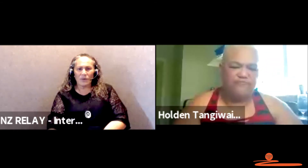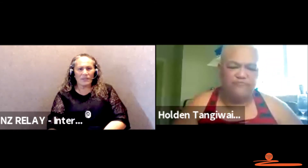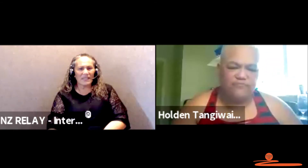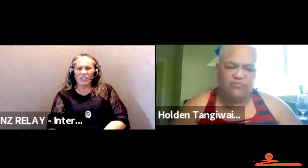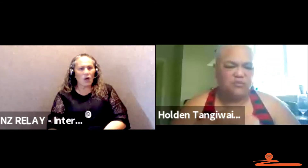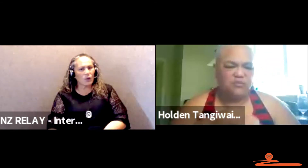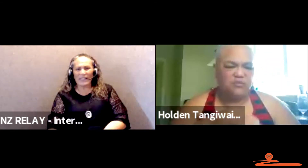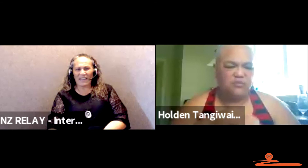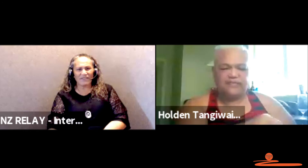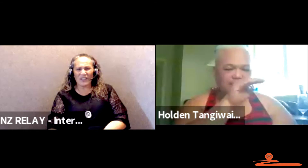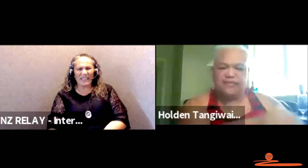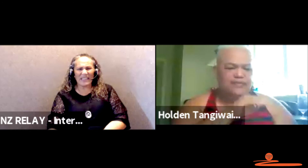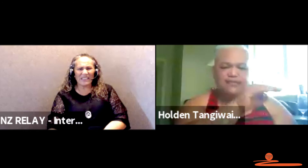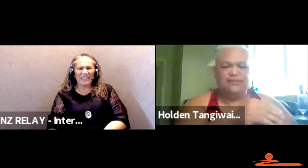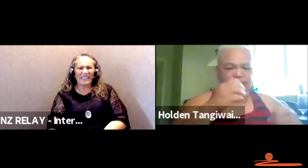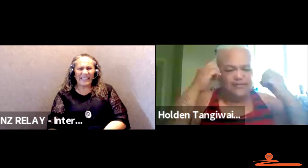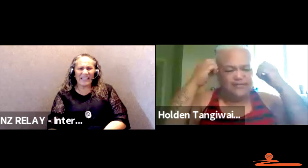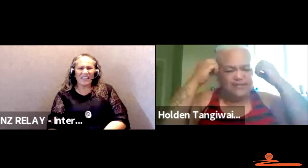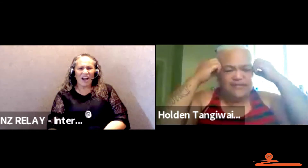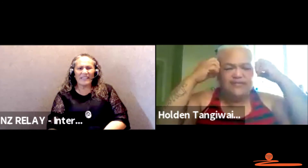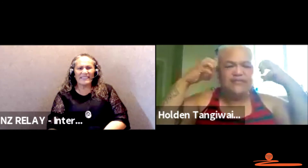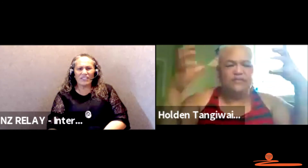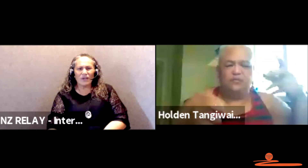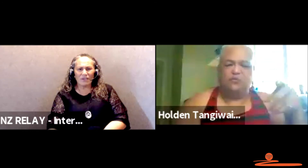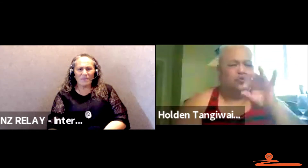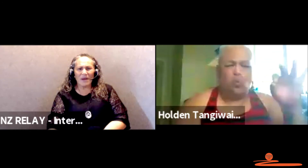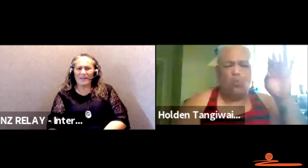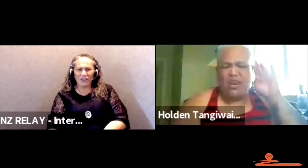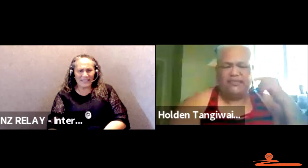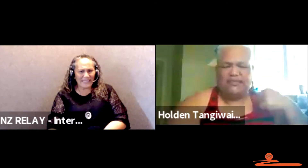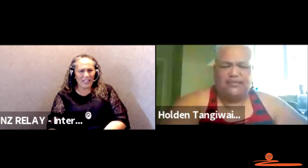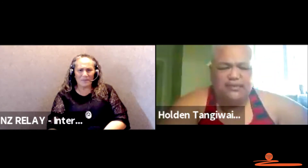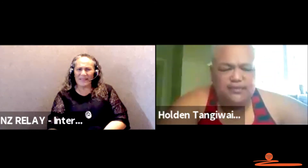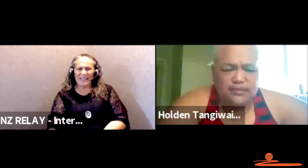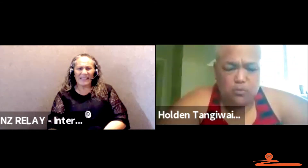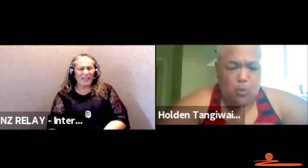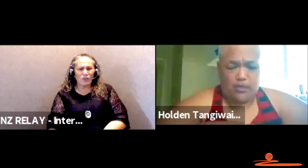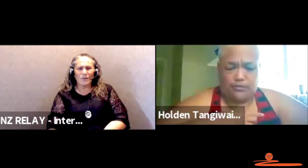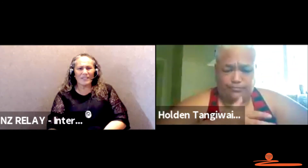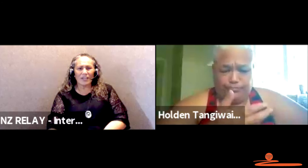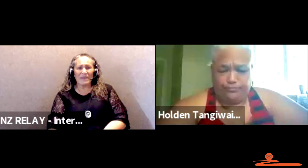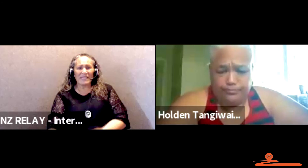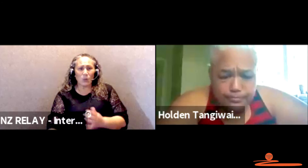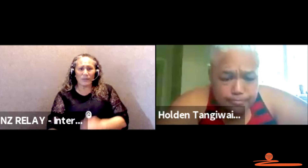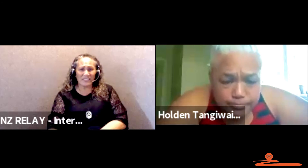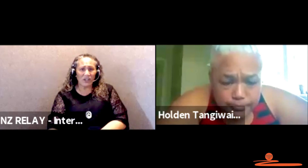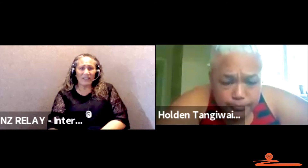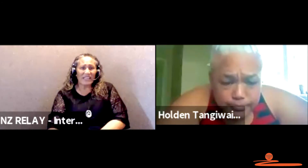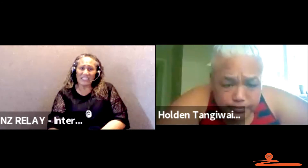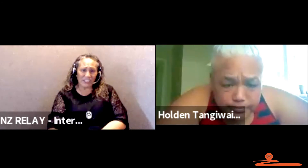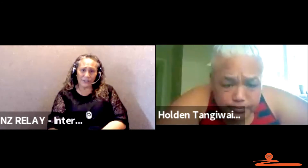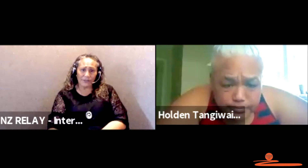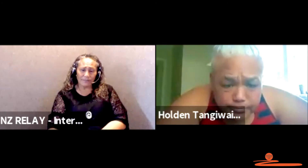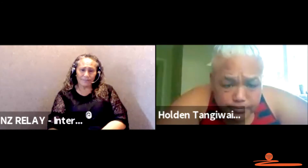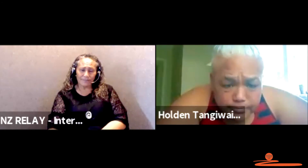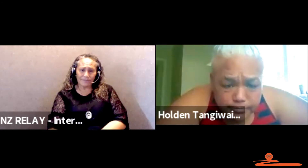one responded. It's not good enough, really. Yeah. I did try to remind them. I tried to tell them. It was almost like I've been ignored, not even